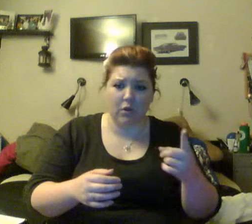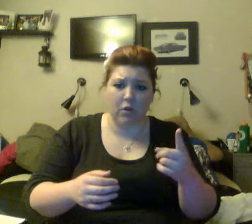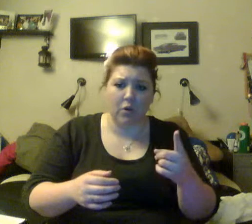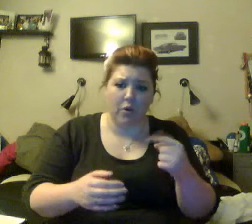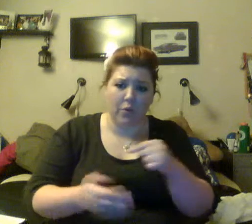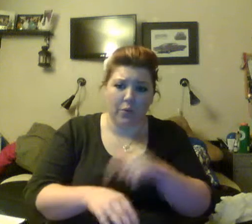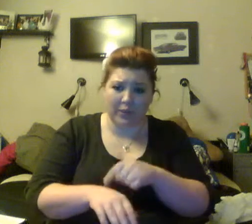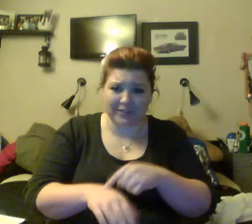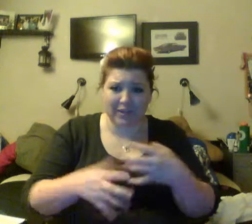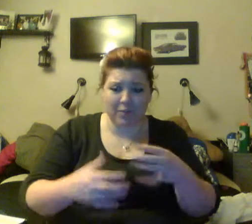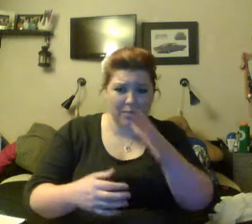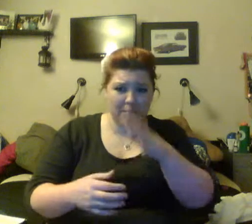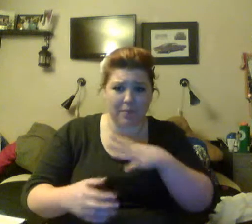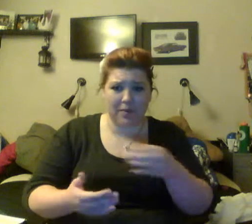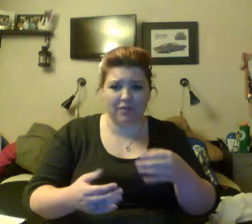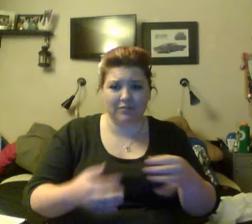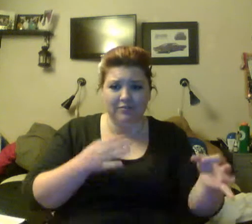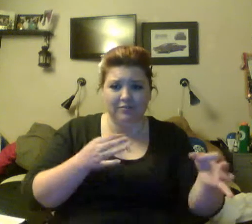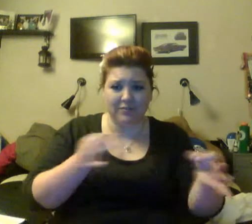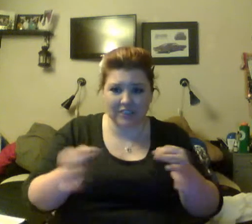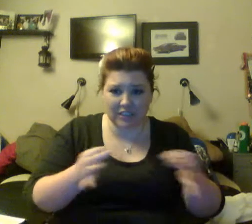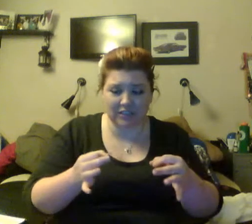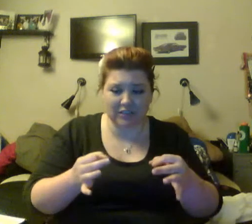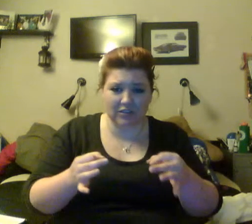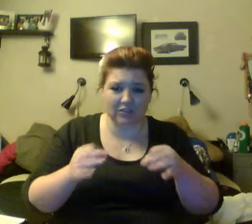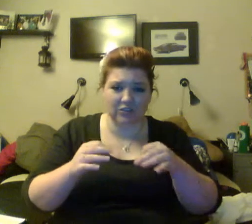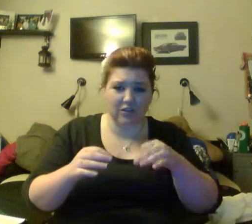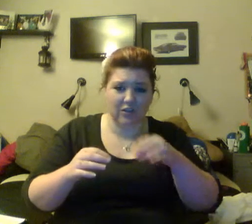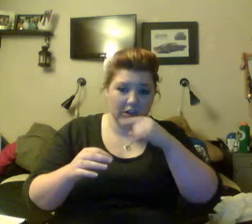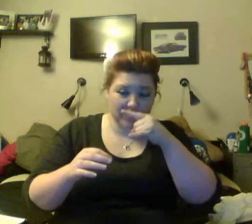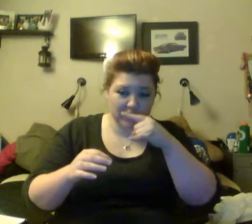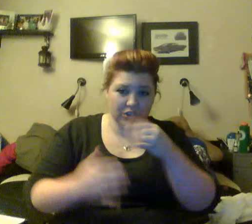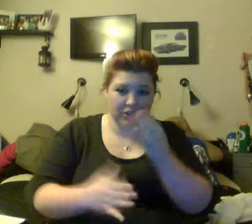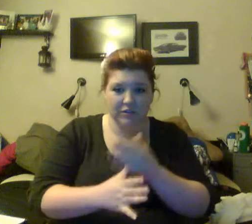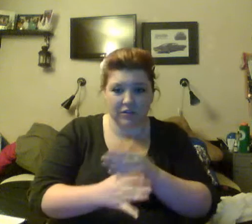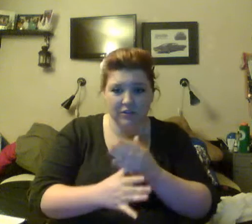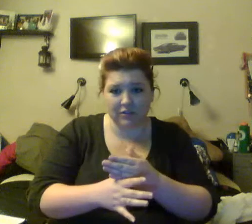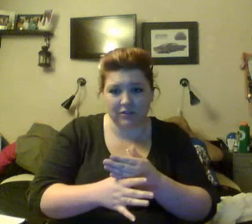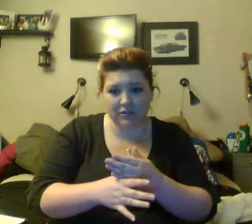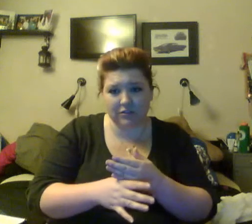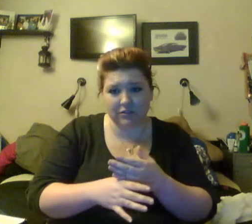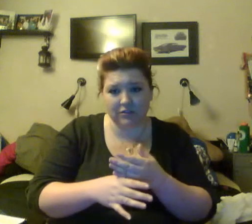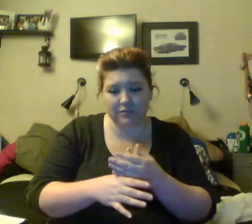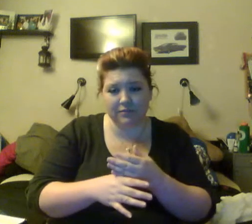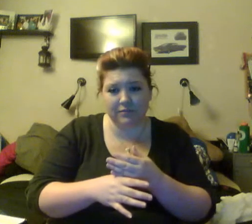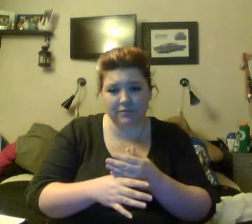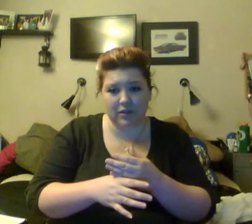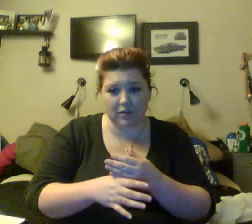about he was doing child psychology, so he decided to talk about Erickson's stages of development, and that was really perfect because